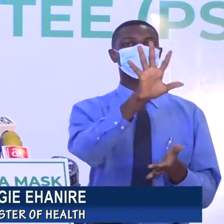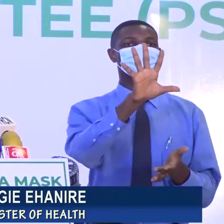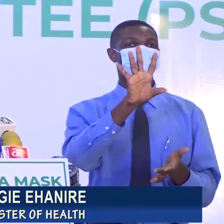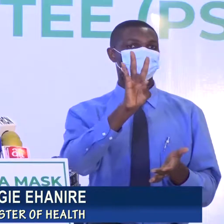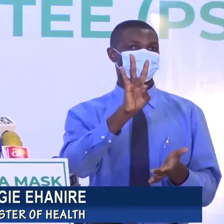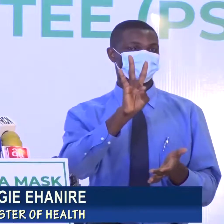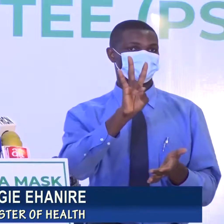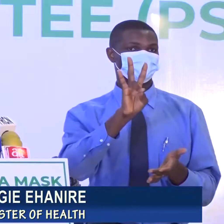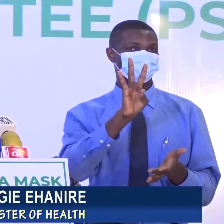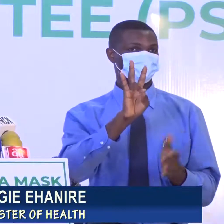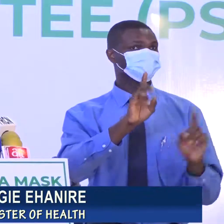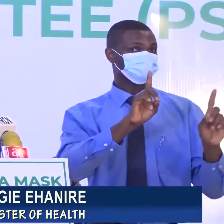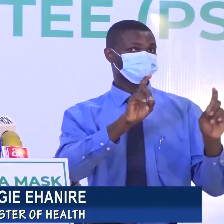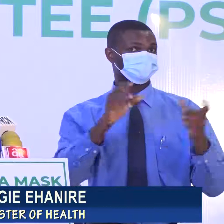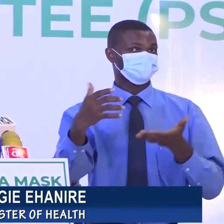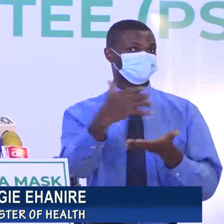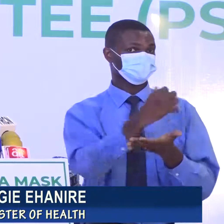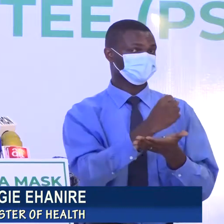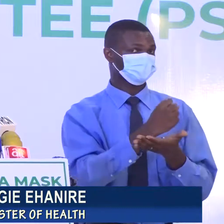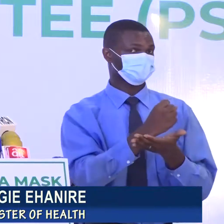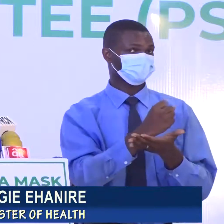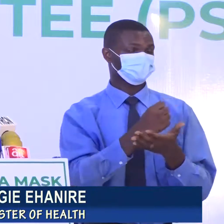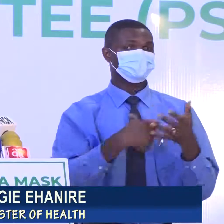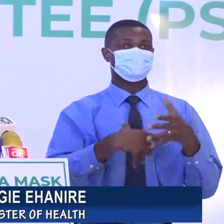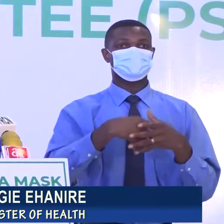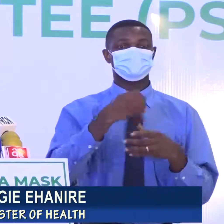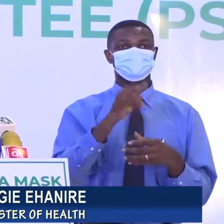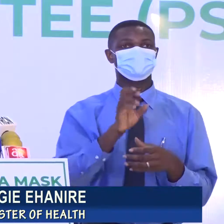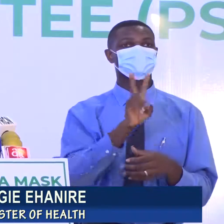3,393,457 samples, of which